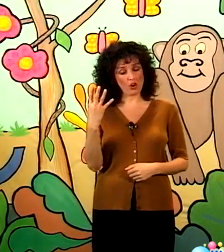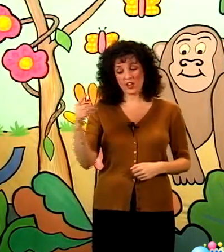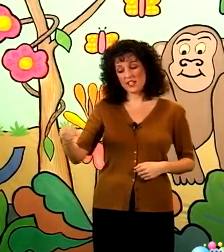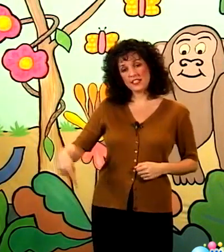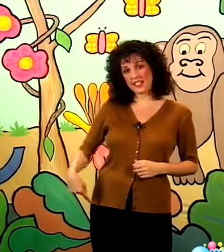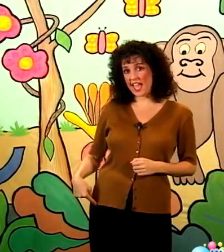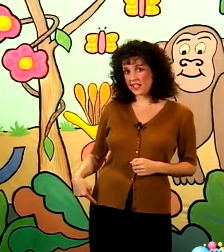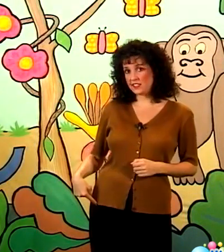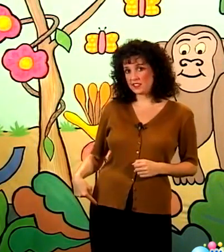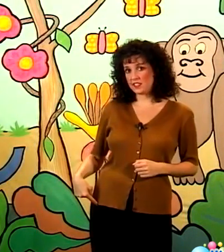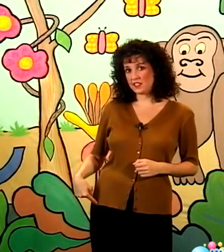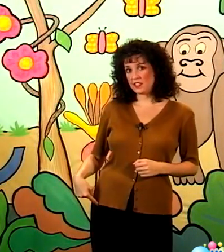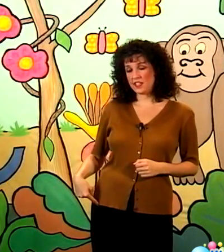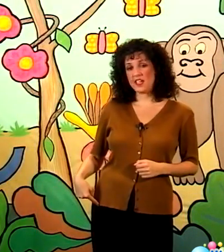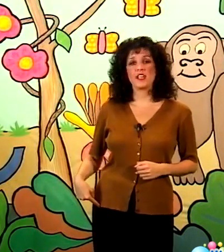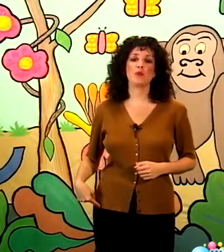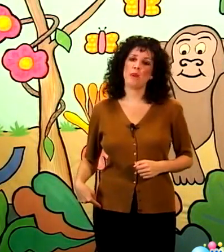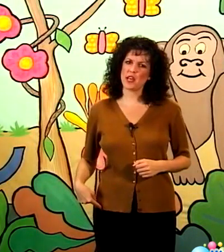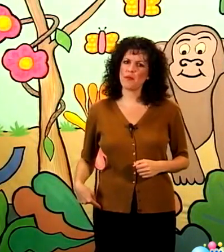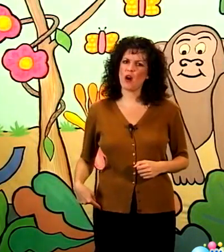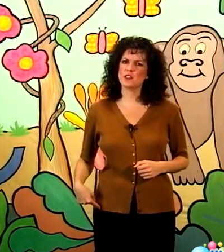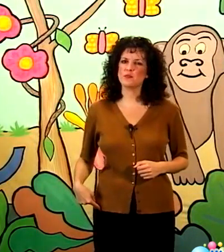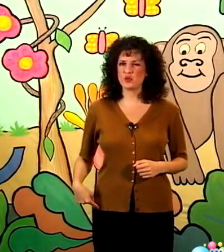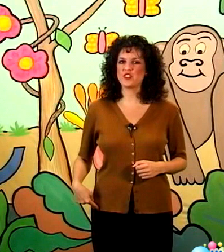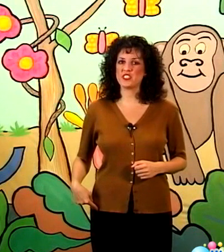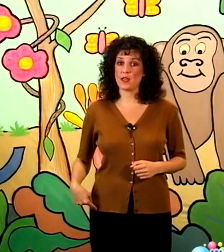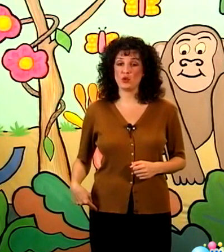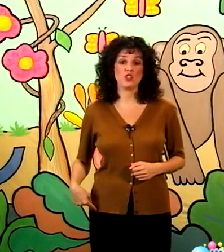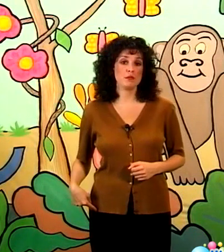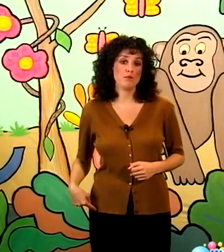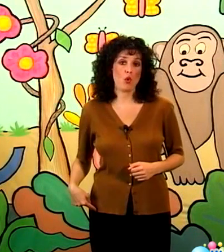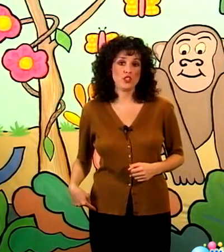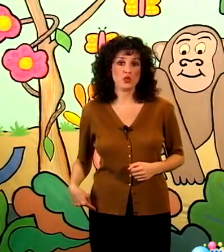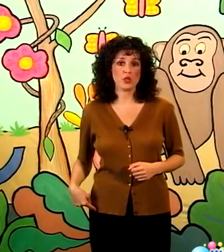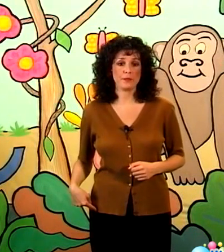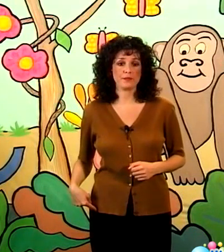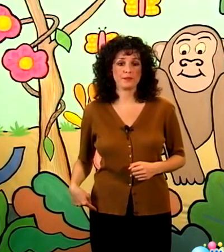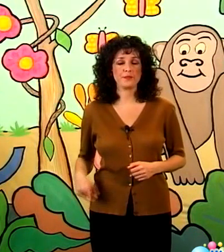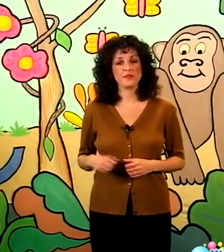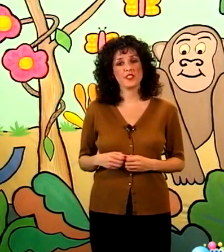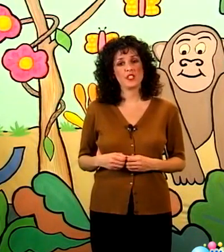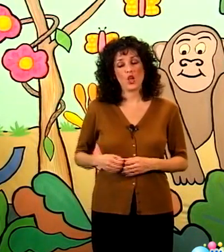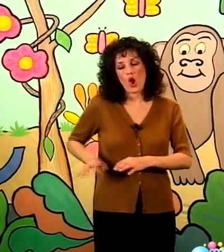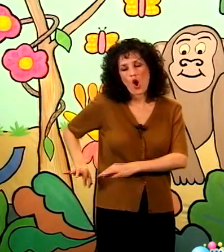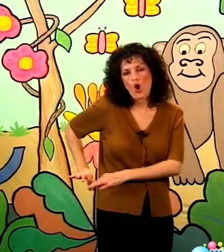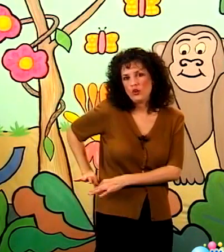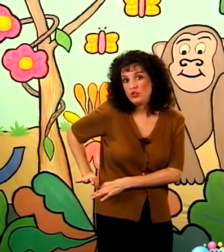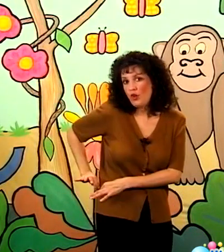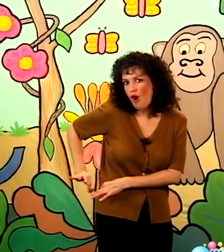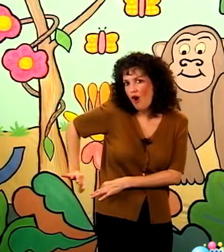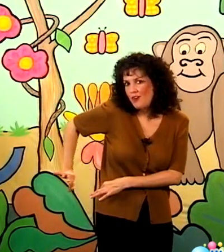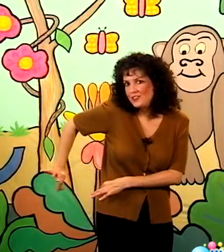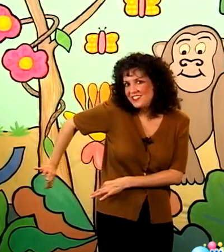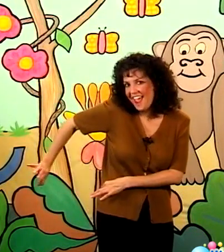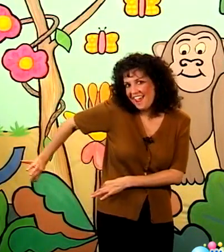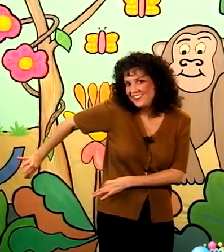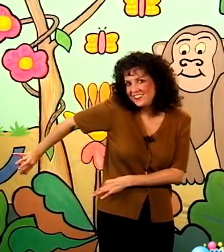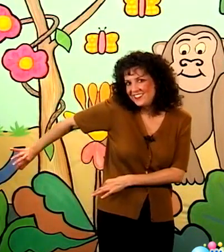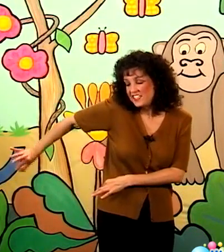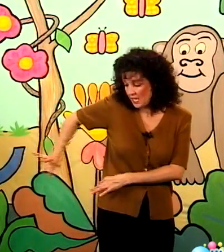Four legs. Four with body parts most of the time you can just point to them. A long tail. See how